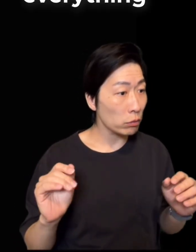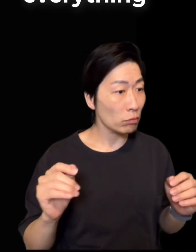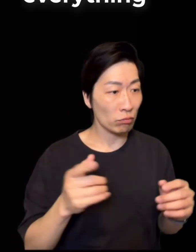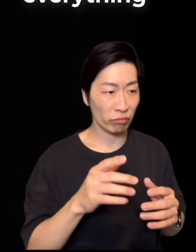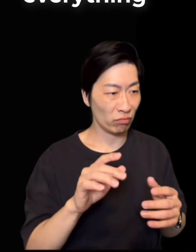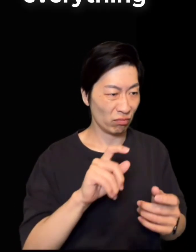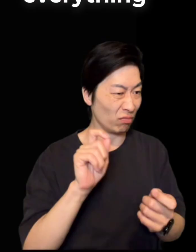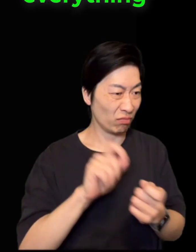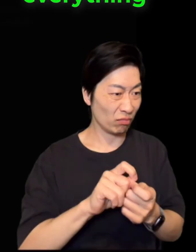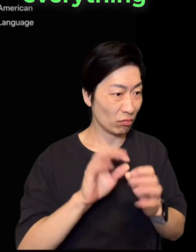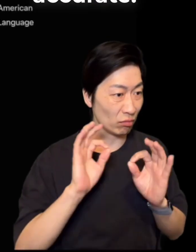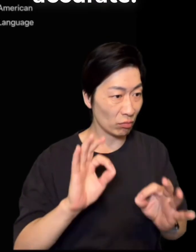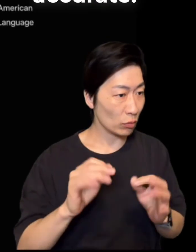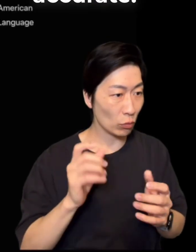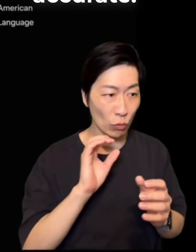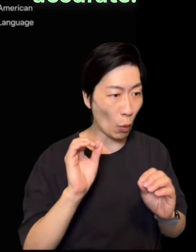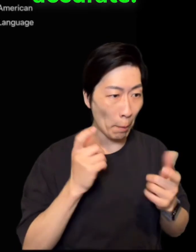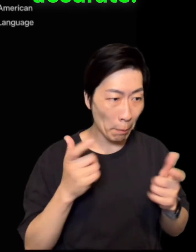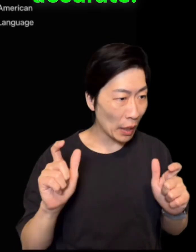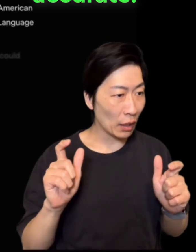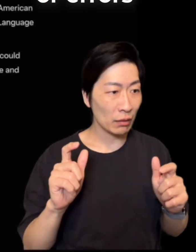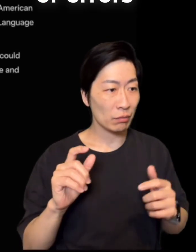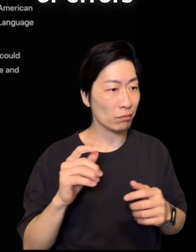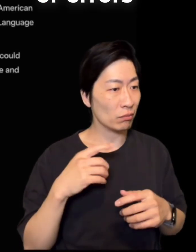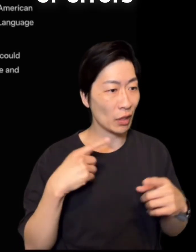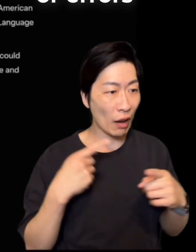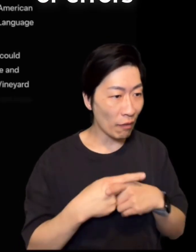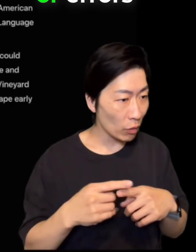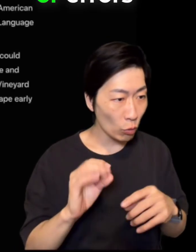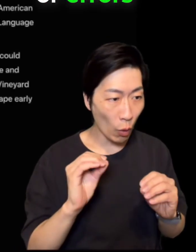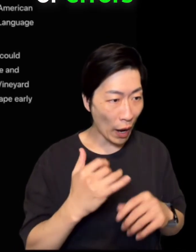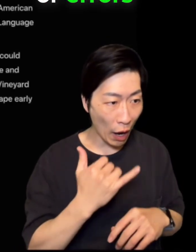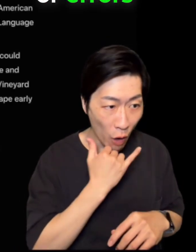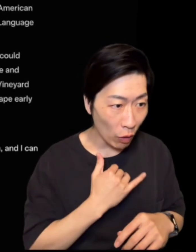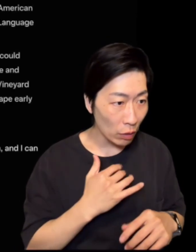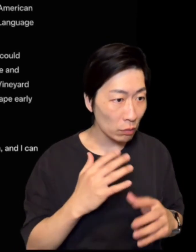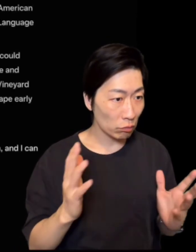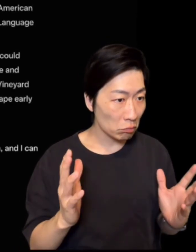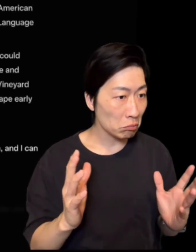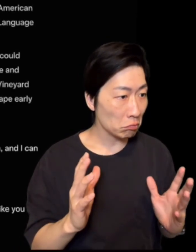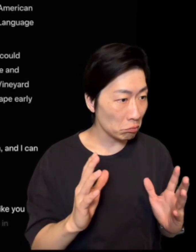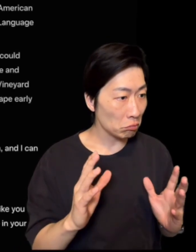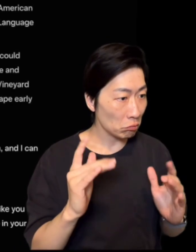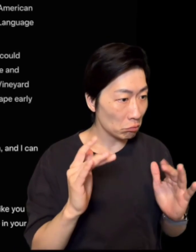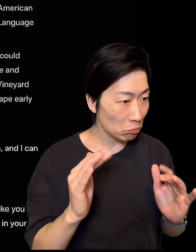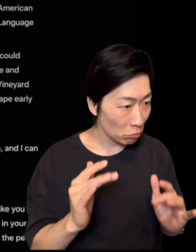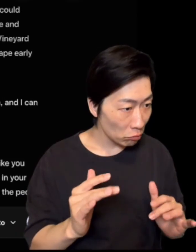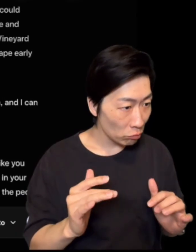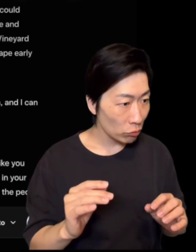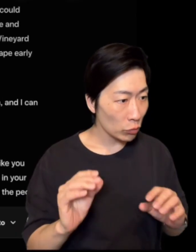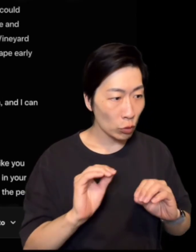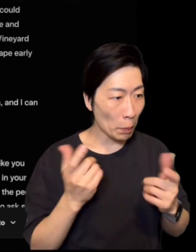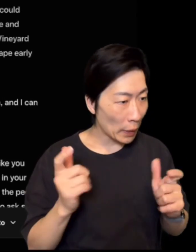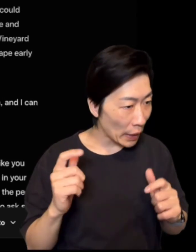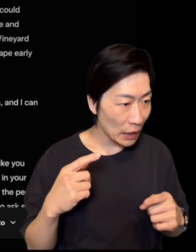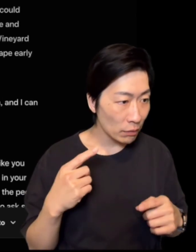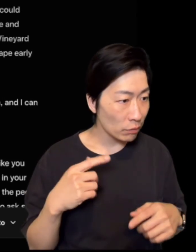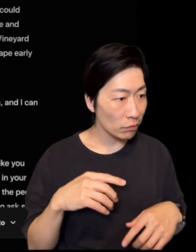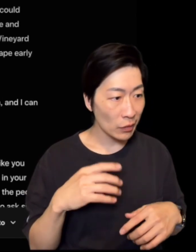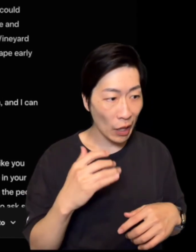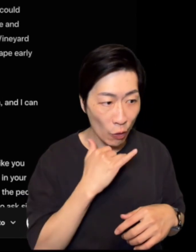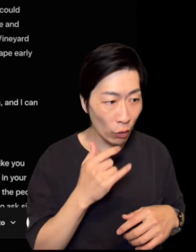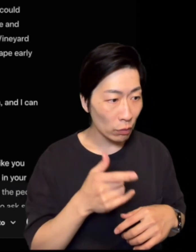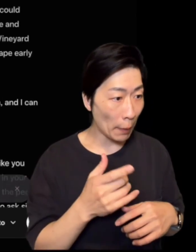It says basically everything is historically accurate, no big conflicts or errors. Just going down.